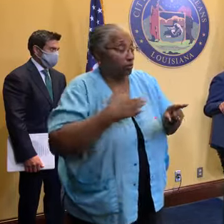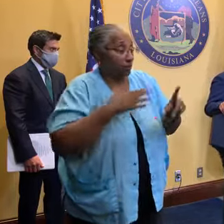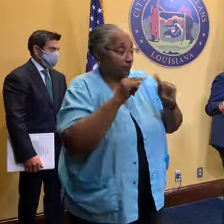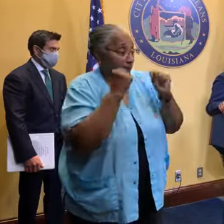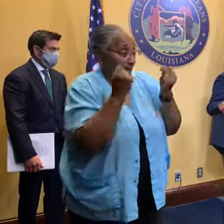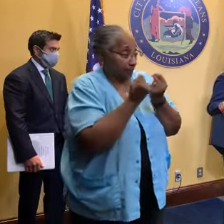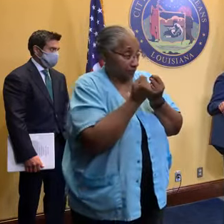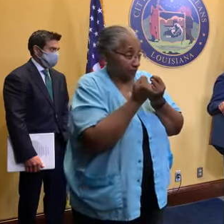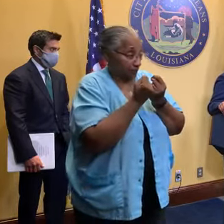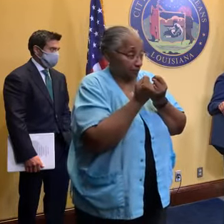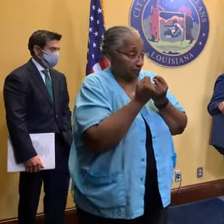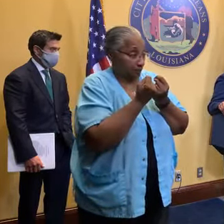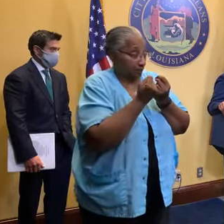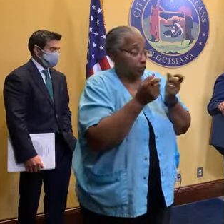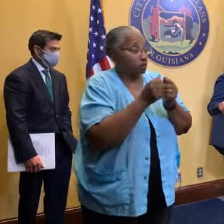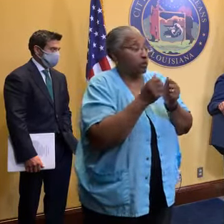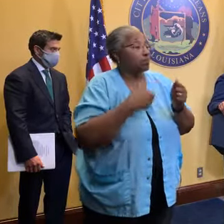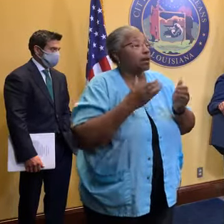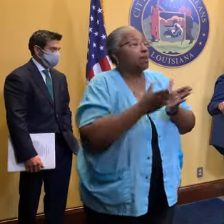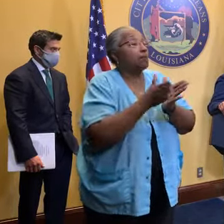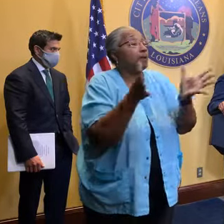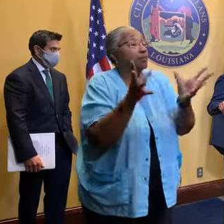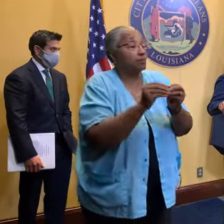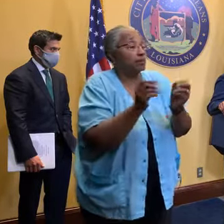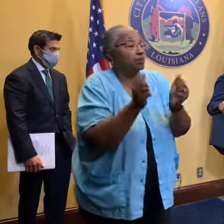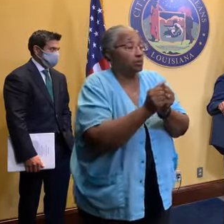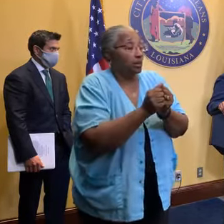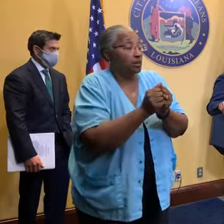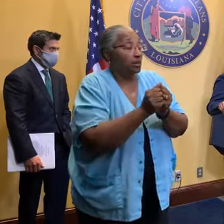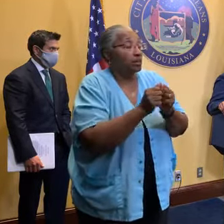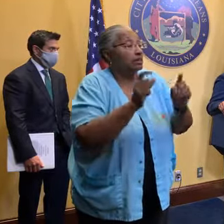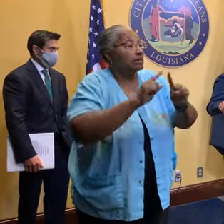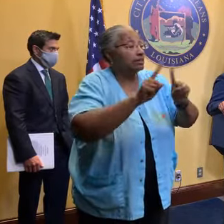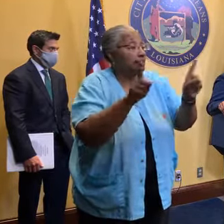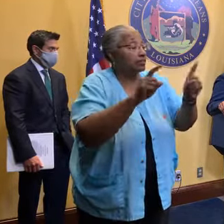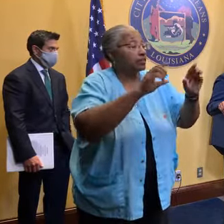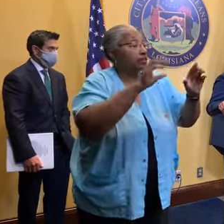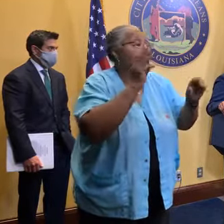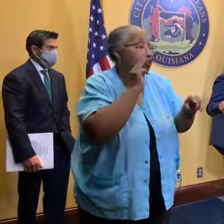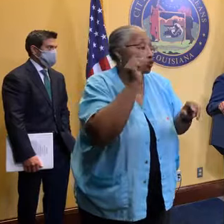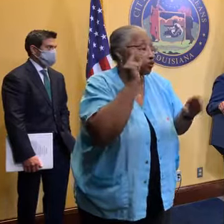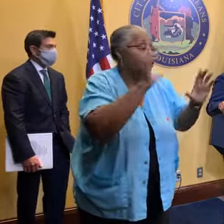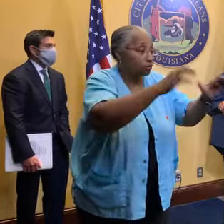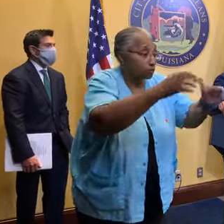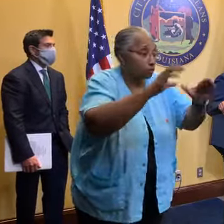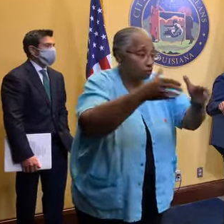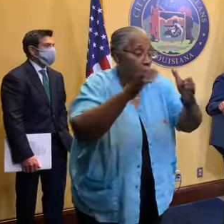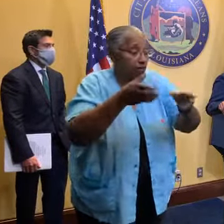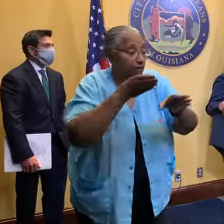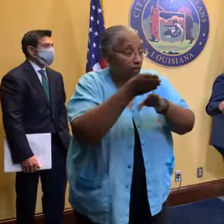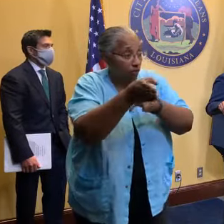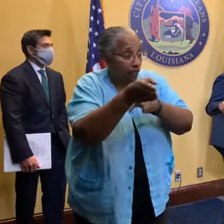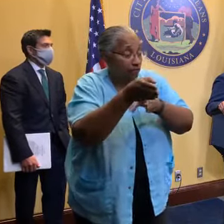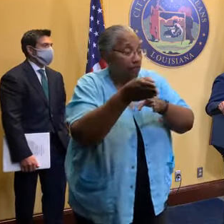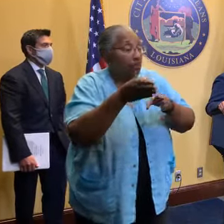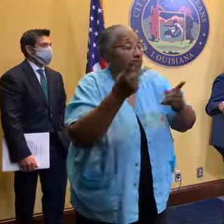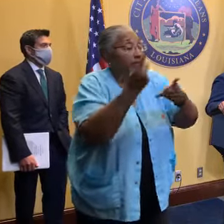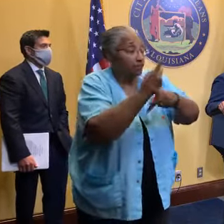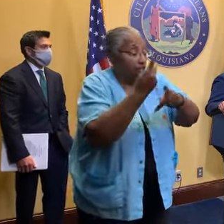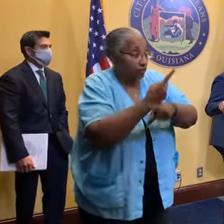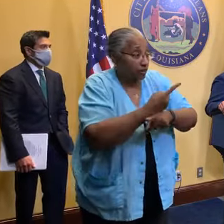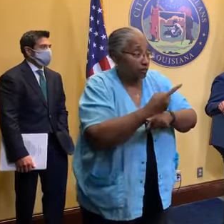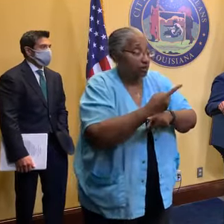same that I articulated in my public meeting with the crews directly. And that was coming up with alternative ways